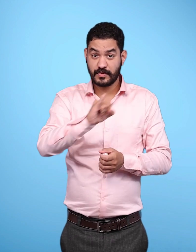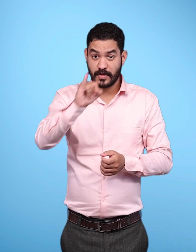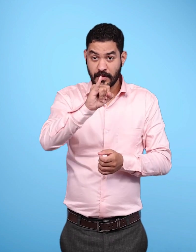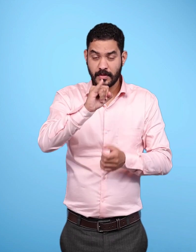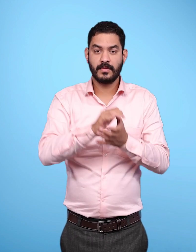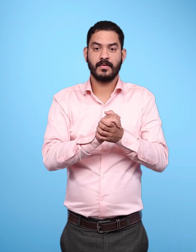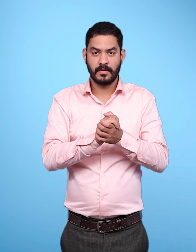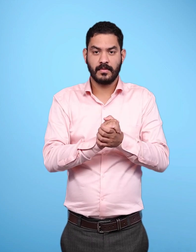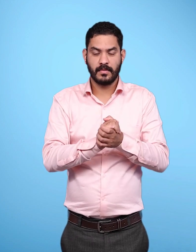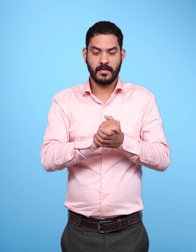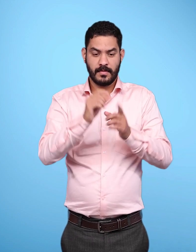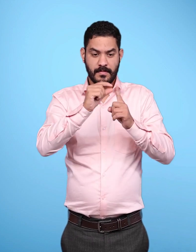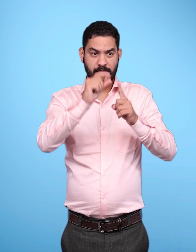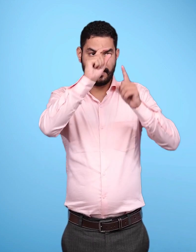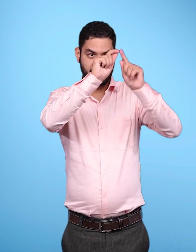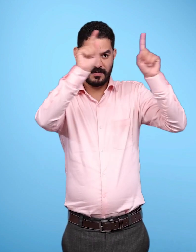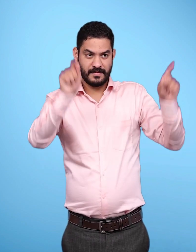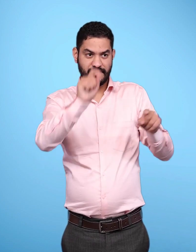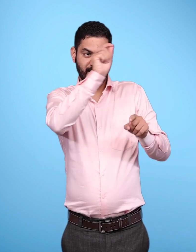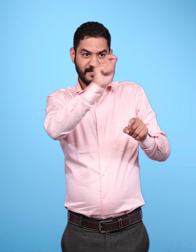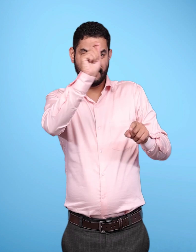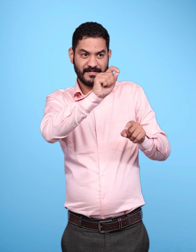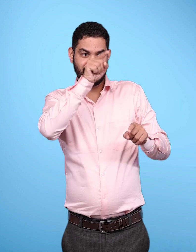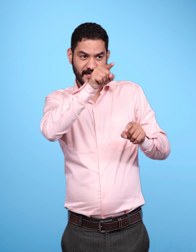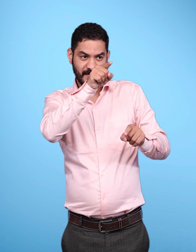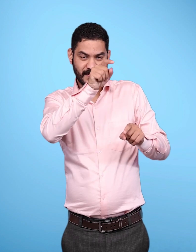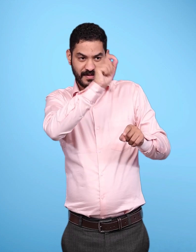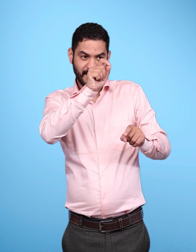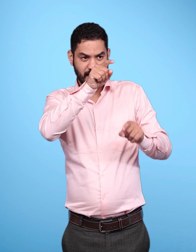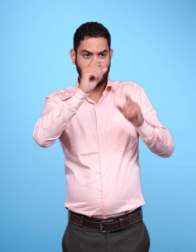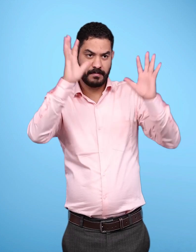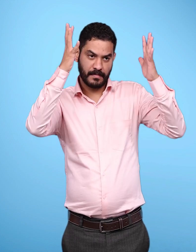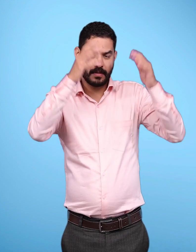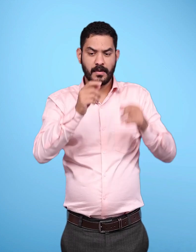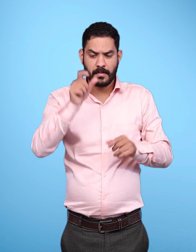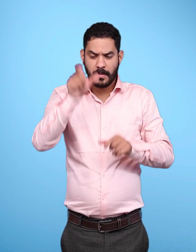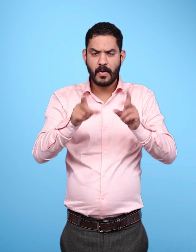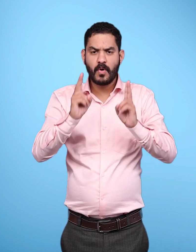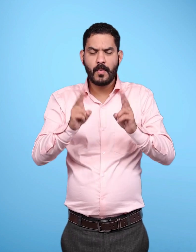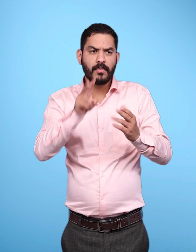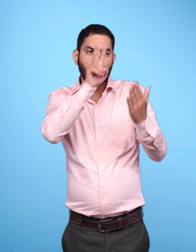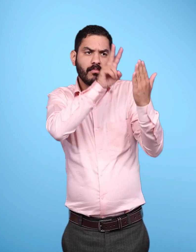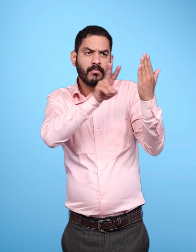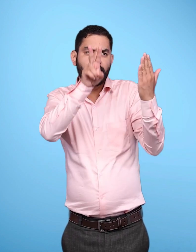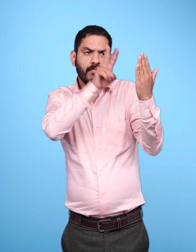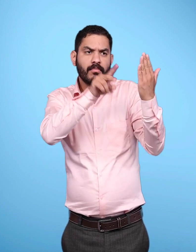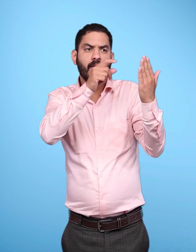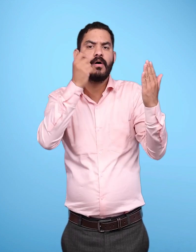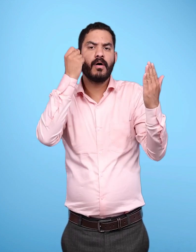6. Do you think ordinary people would have read and understood the prashastis?